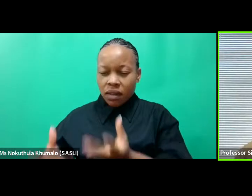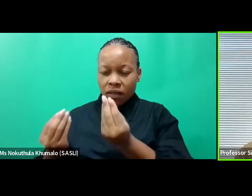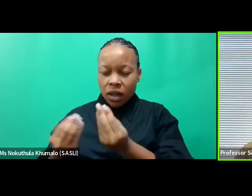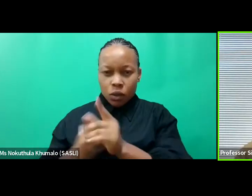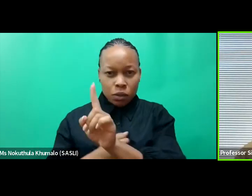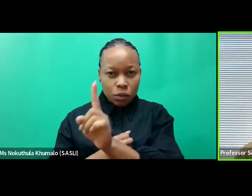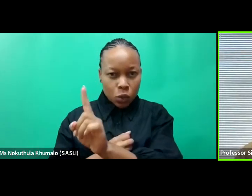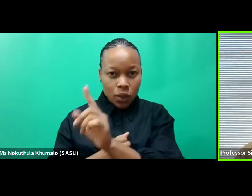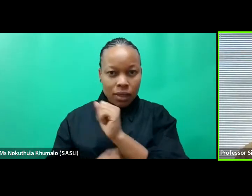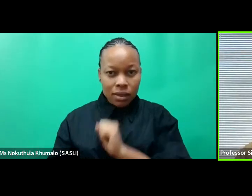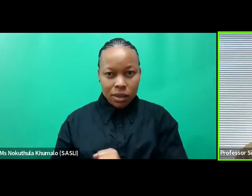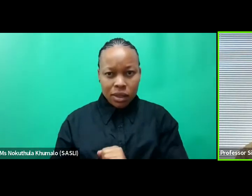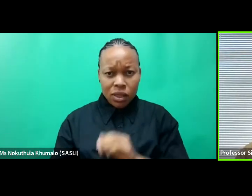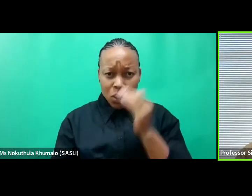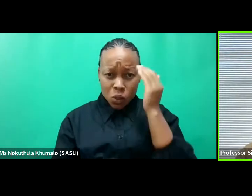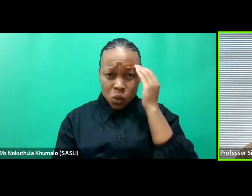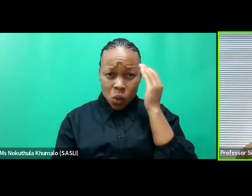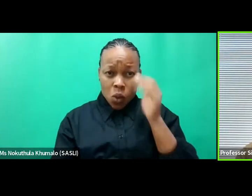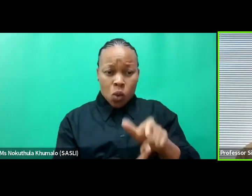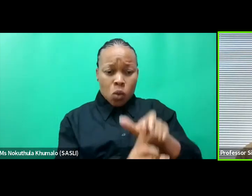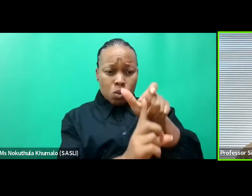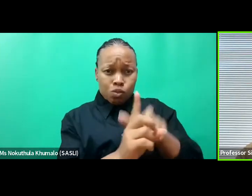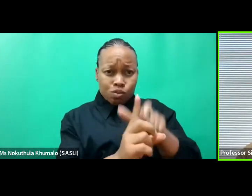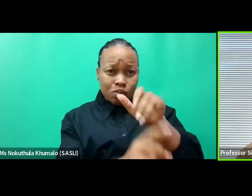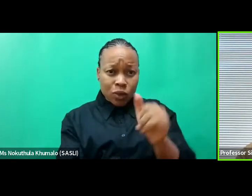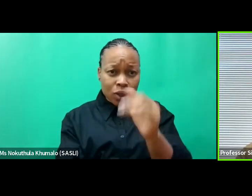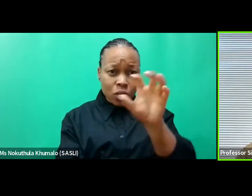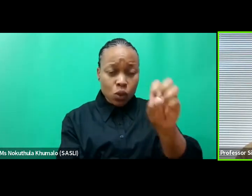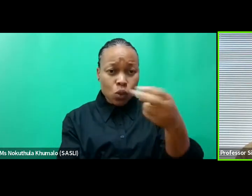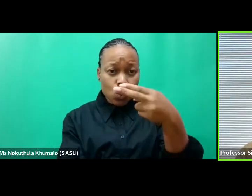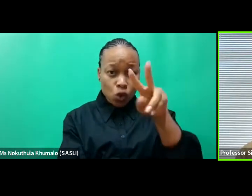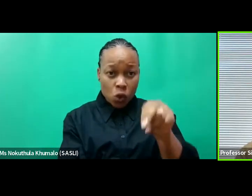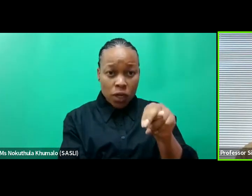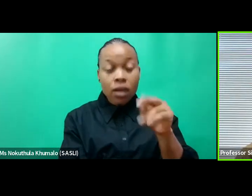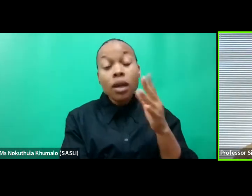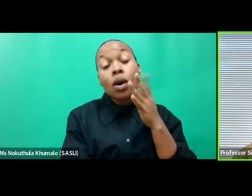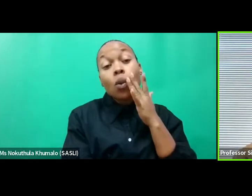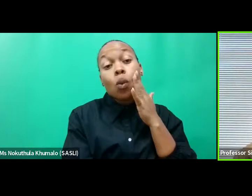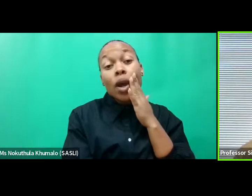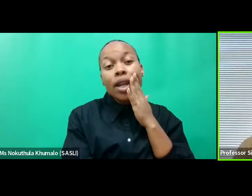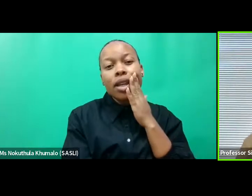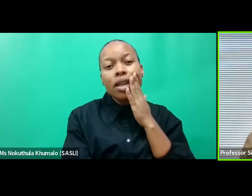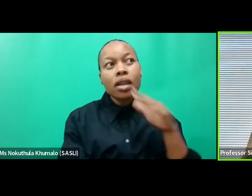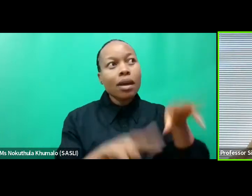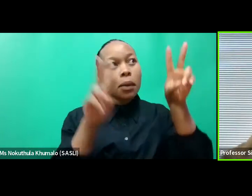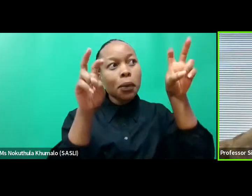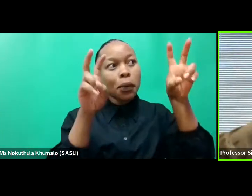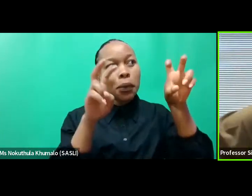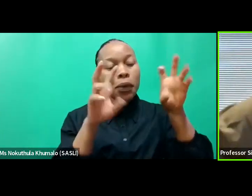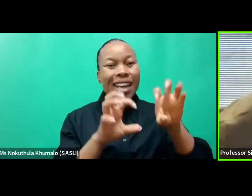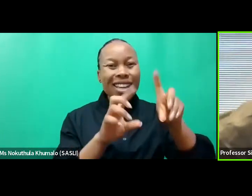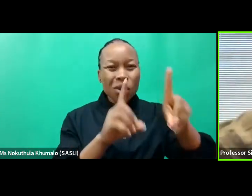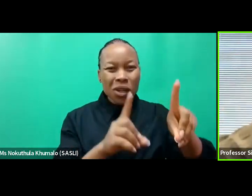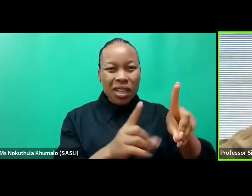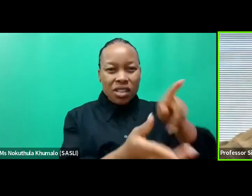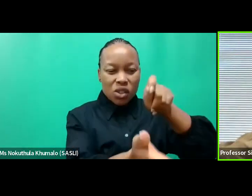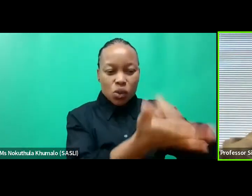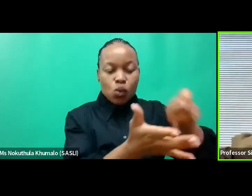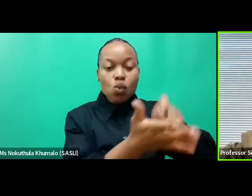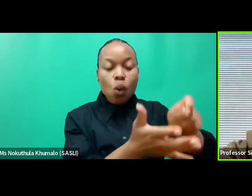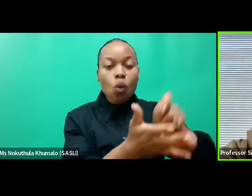when John Dewey, when he wrote about education, he lived from 1859 to